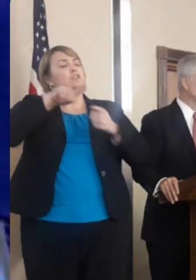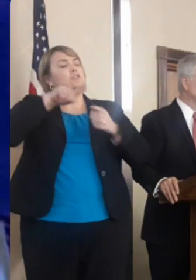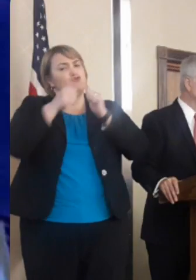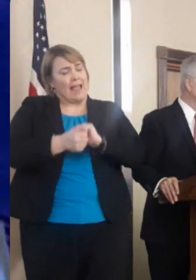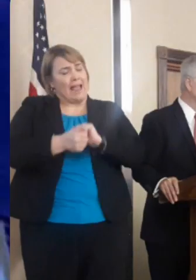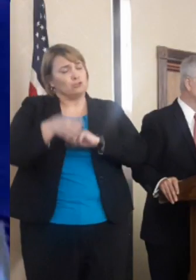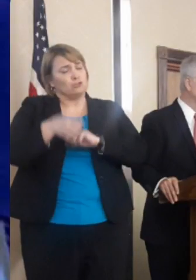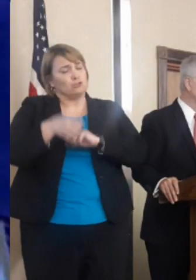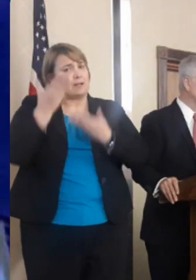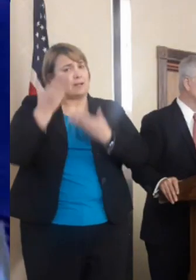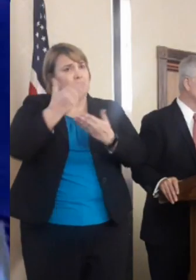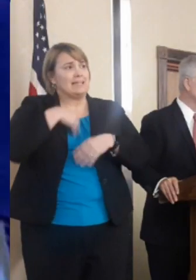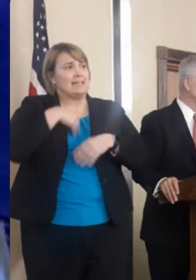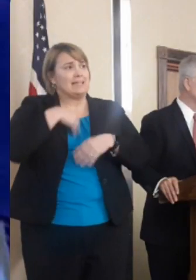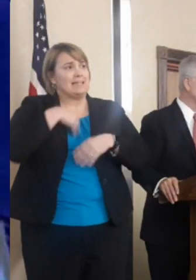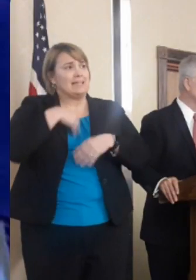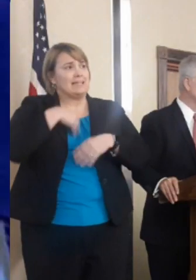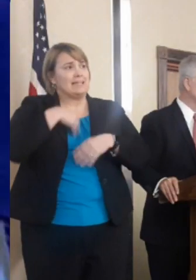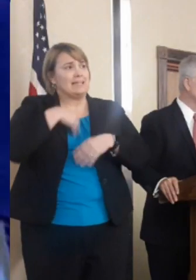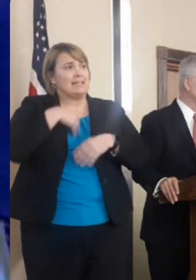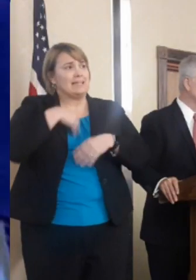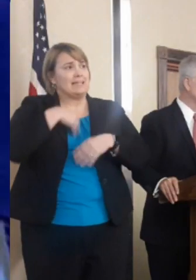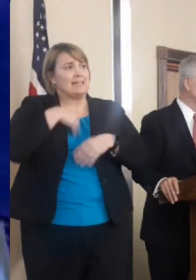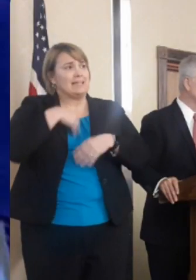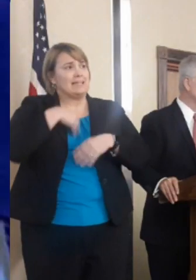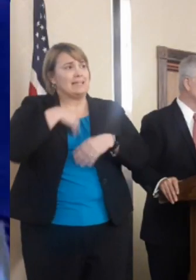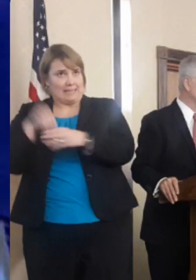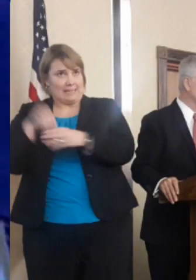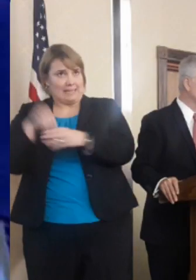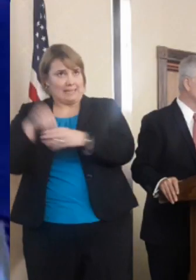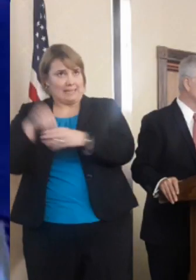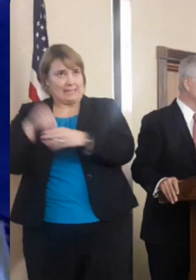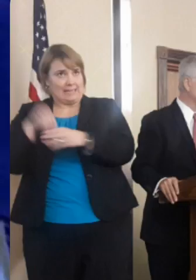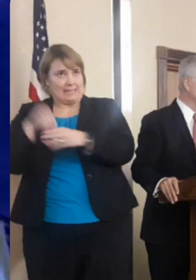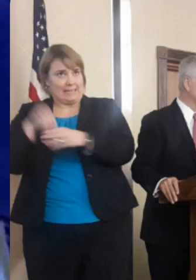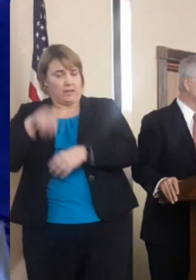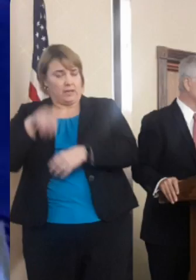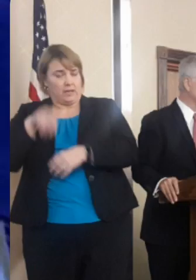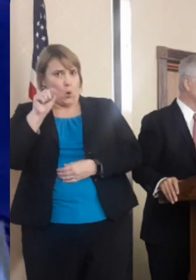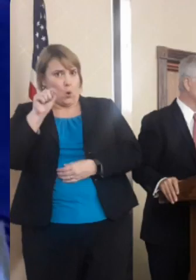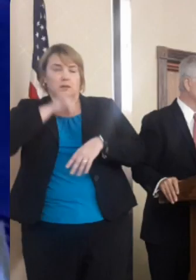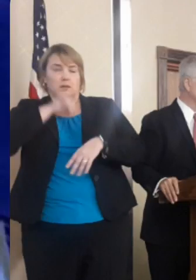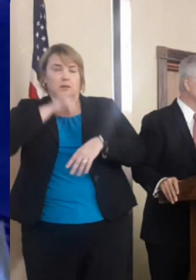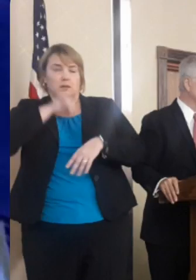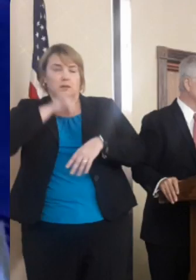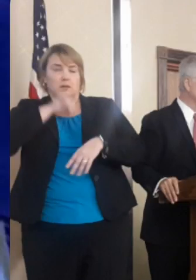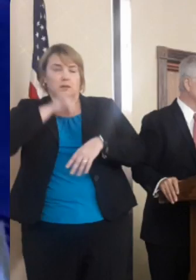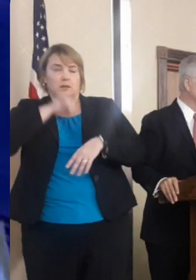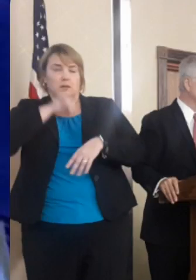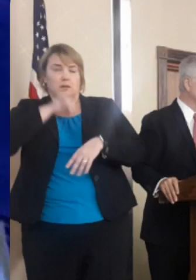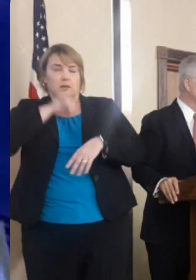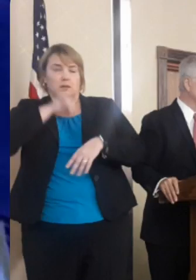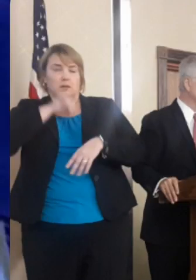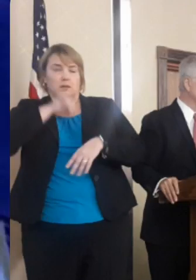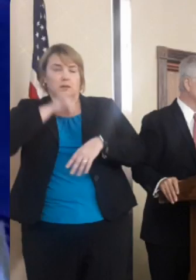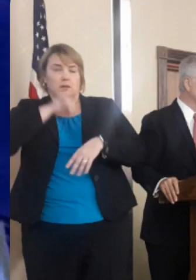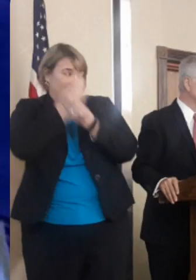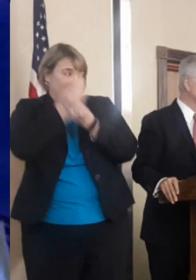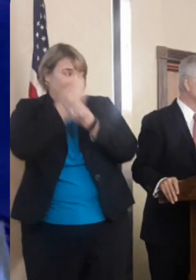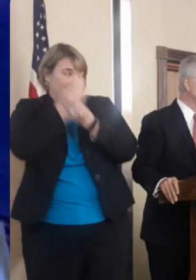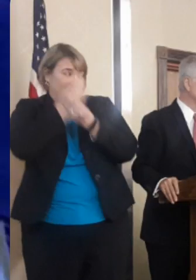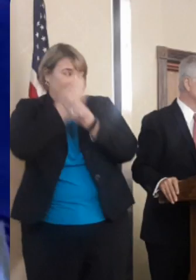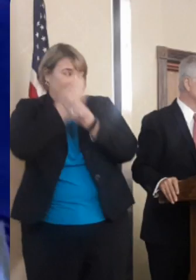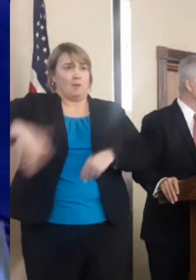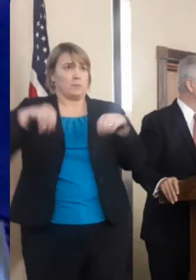in the notice. It's not properly noticed, and folks have not had an opportunity to review that. Once again, this just gives another reason why perhaps if he's